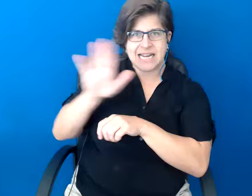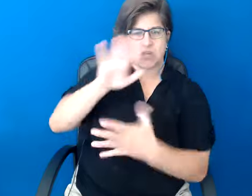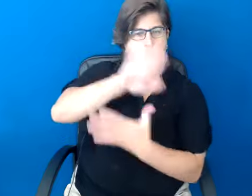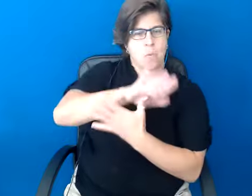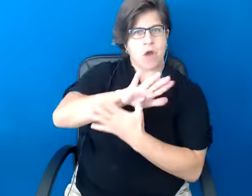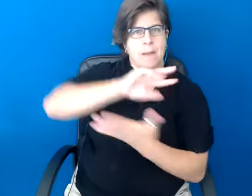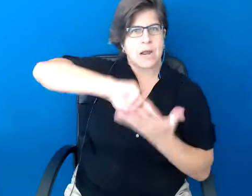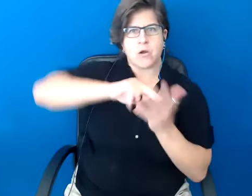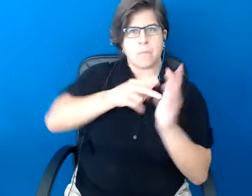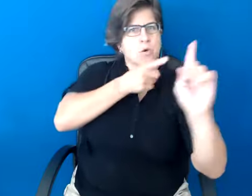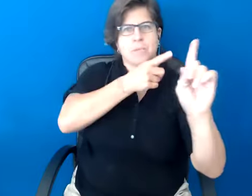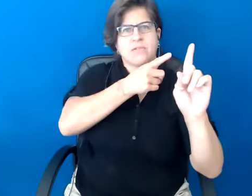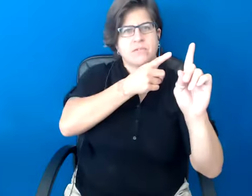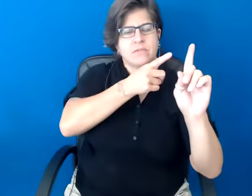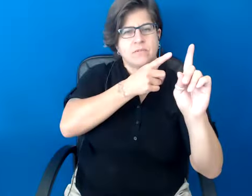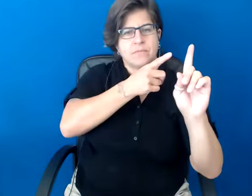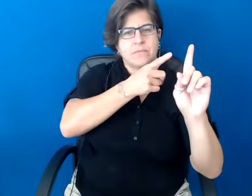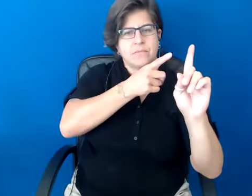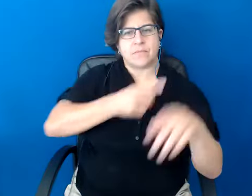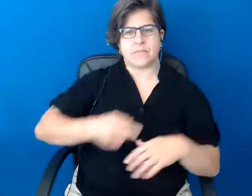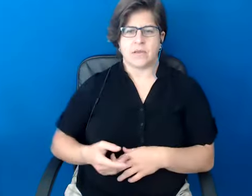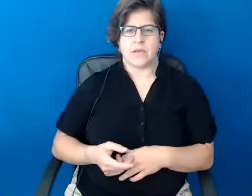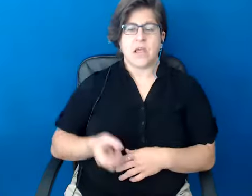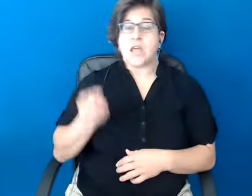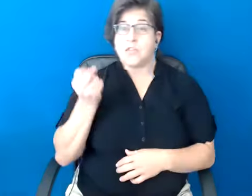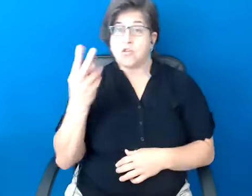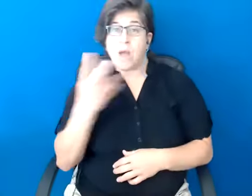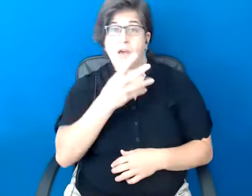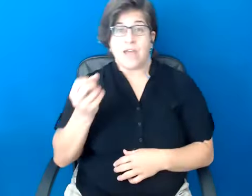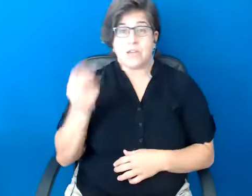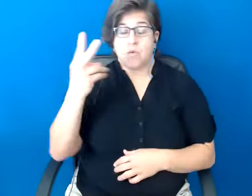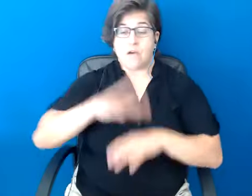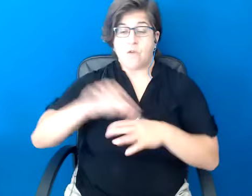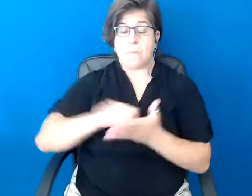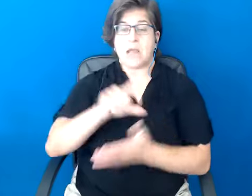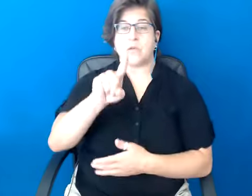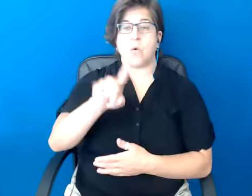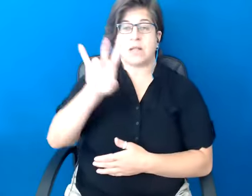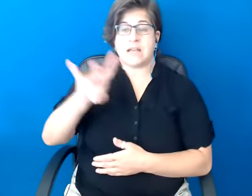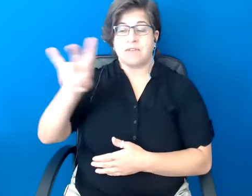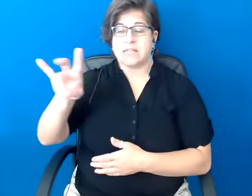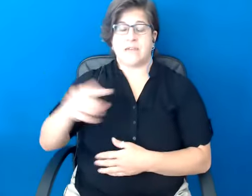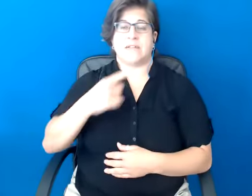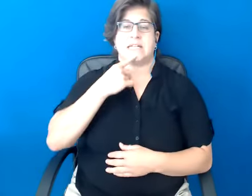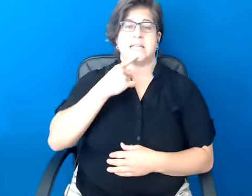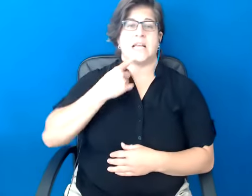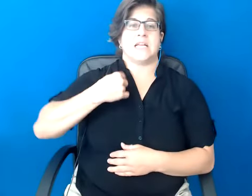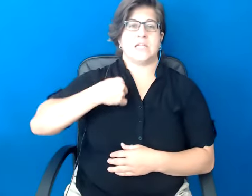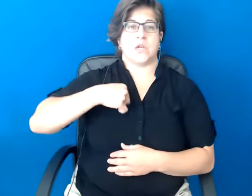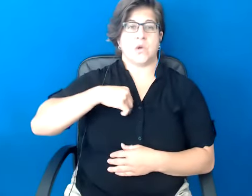simple why for this principle, this tradition for me is our primary purpose, right? In the 12